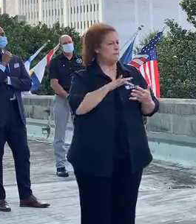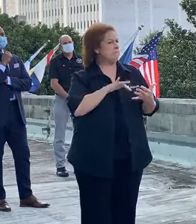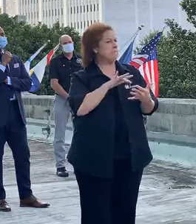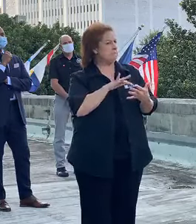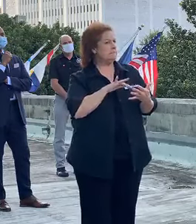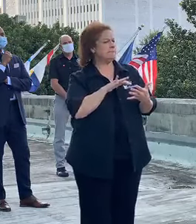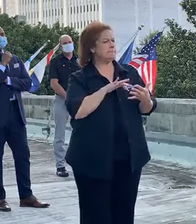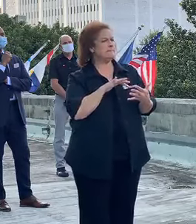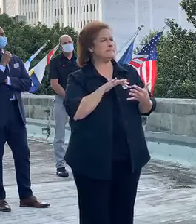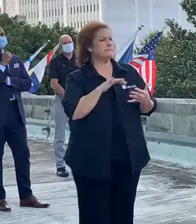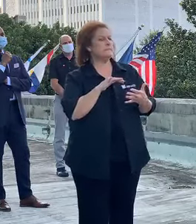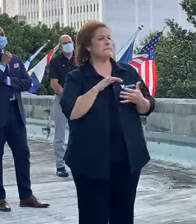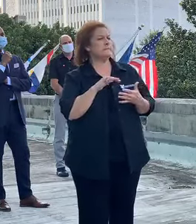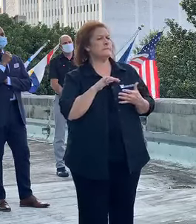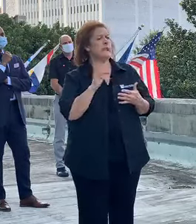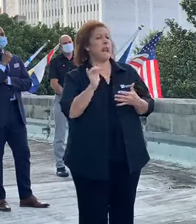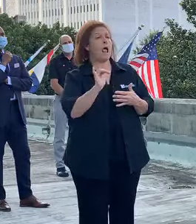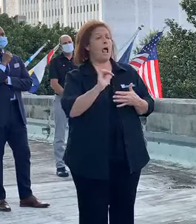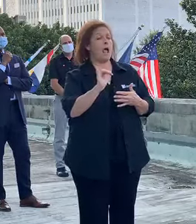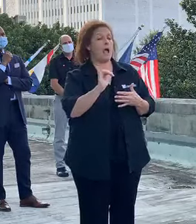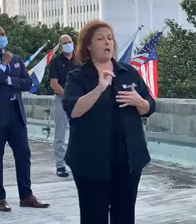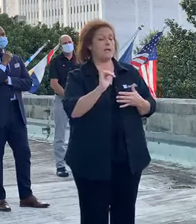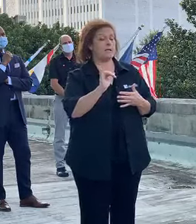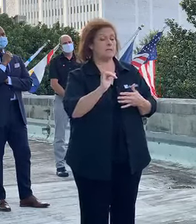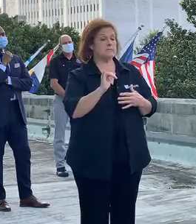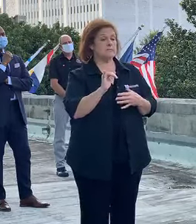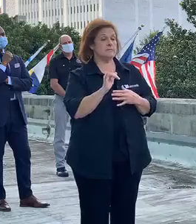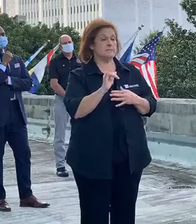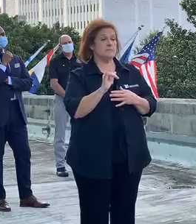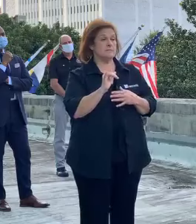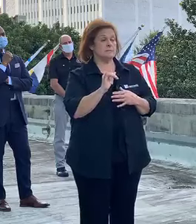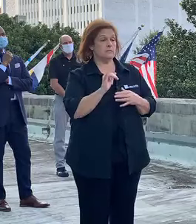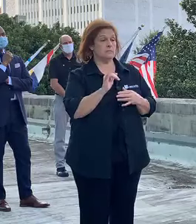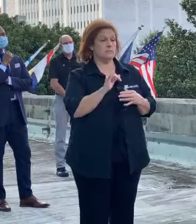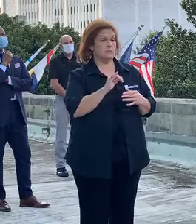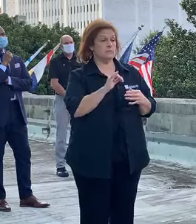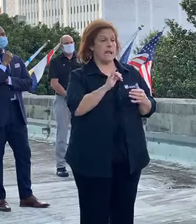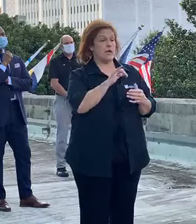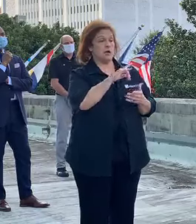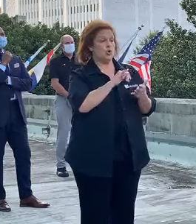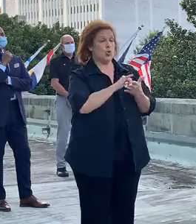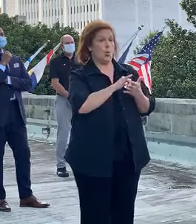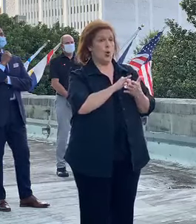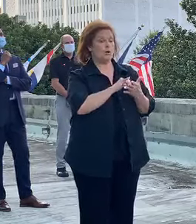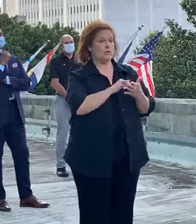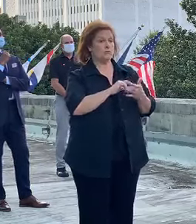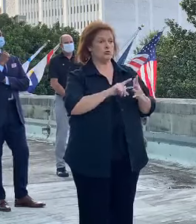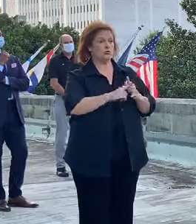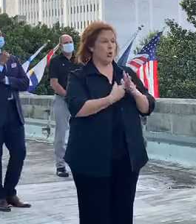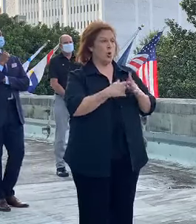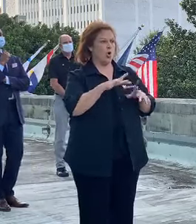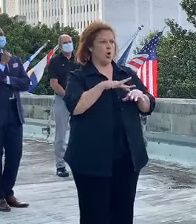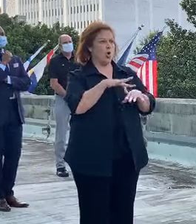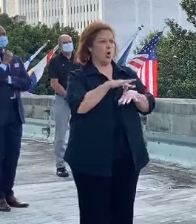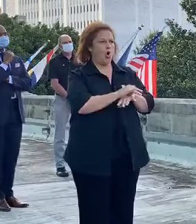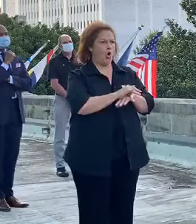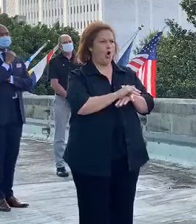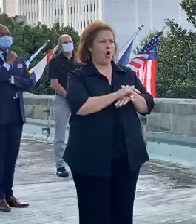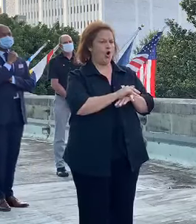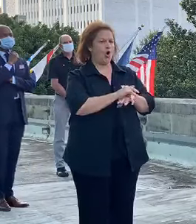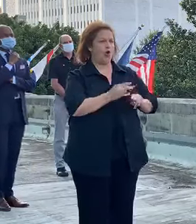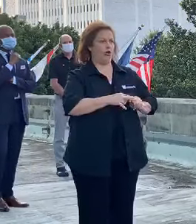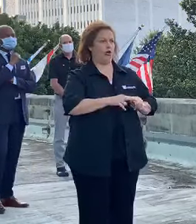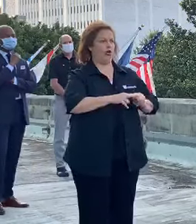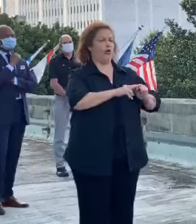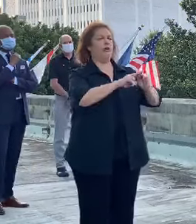Orleans. Just as, we were in the early rise like New York. Our cases started earlier, or we diagnosed them earlier,